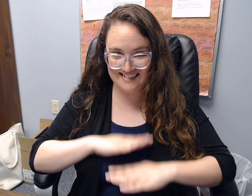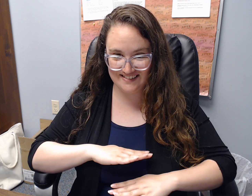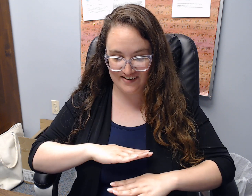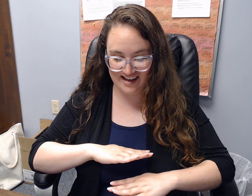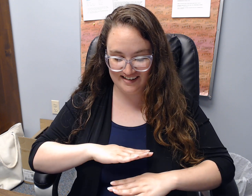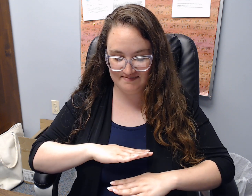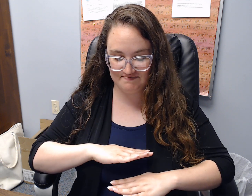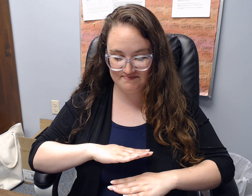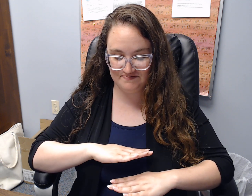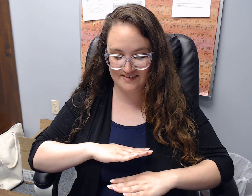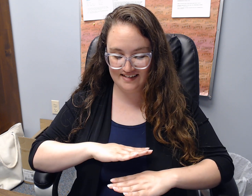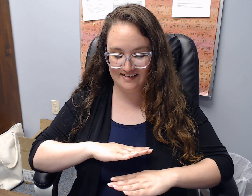satisfy.